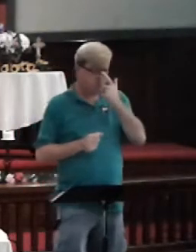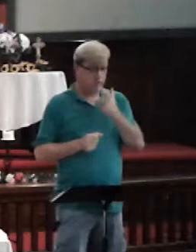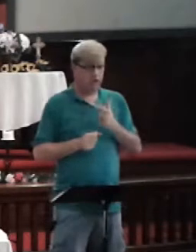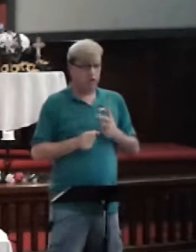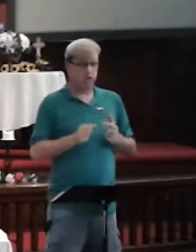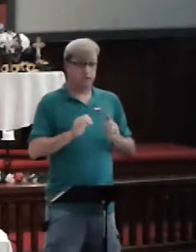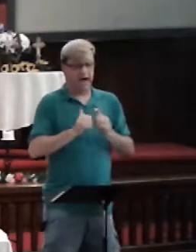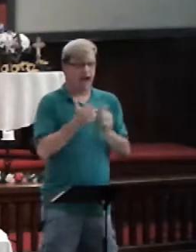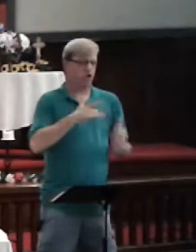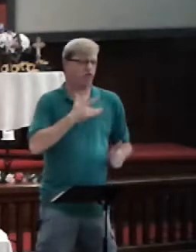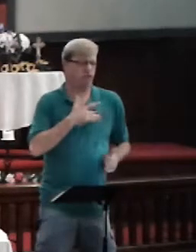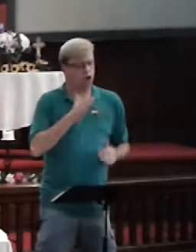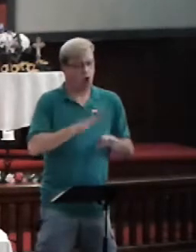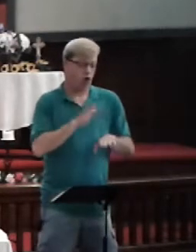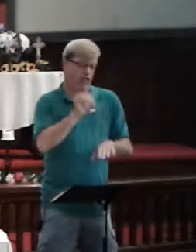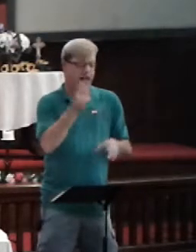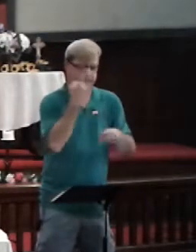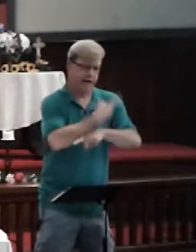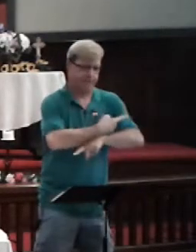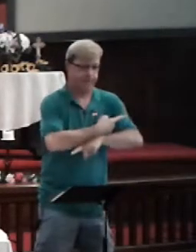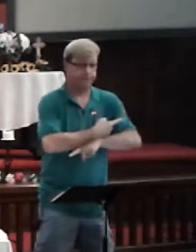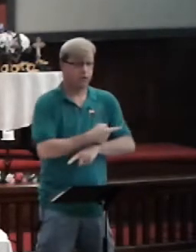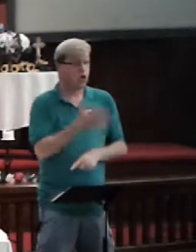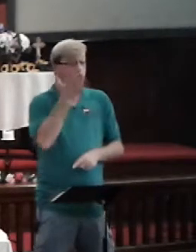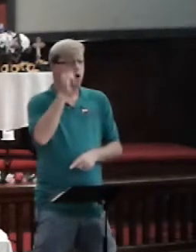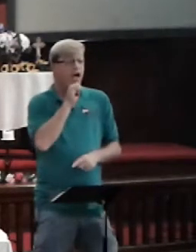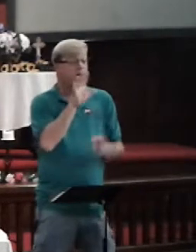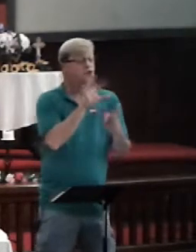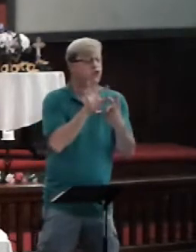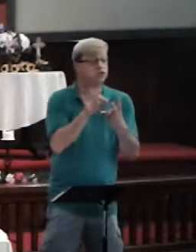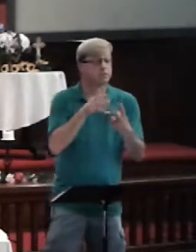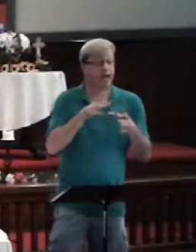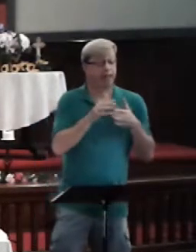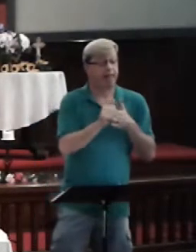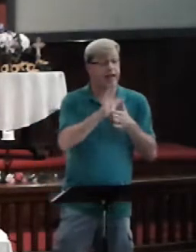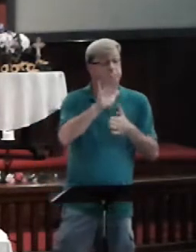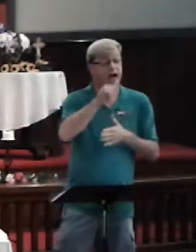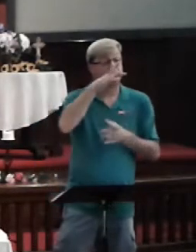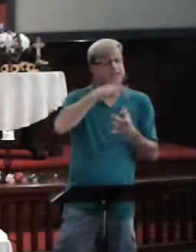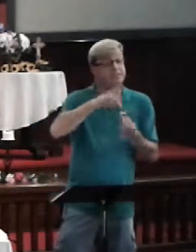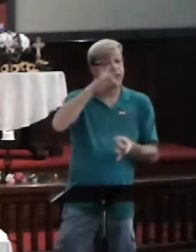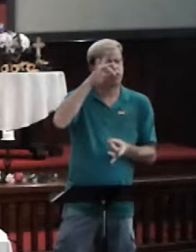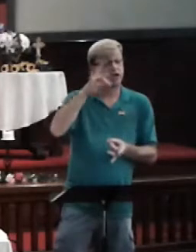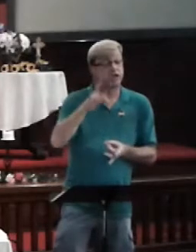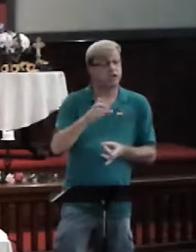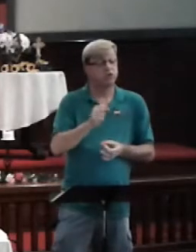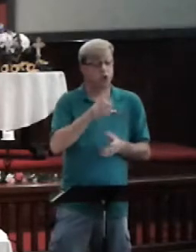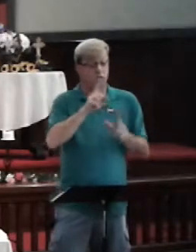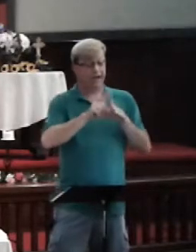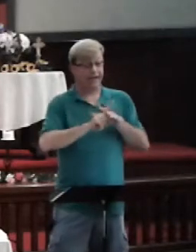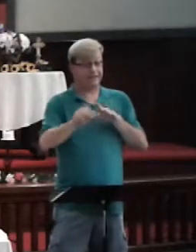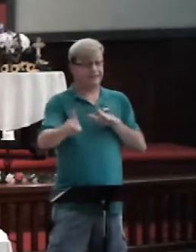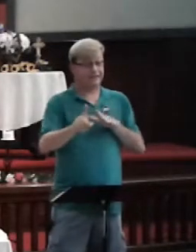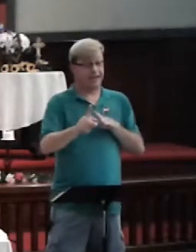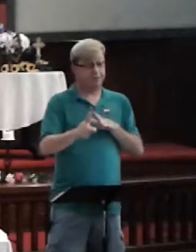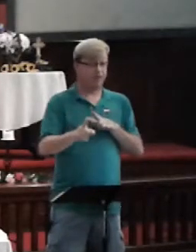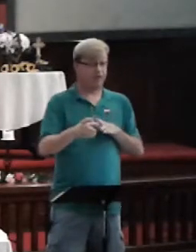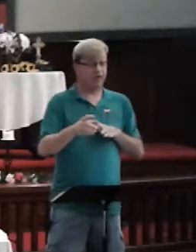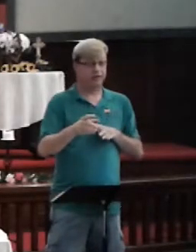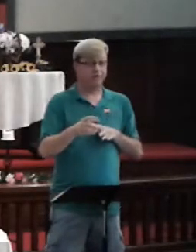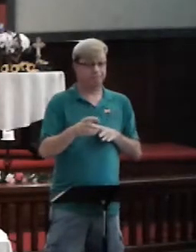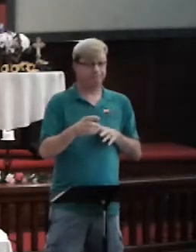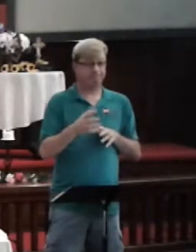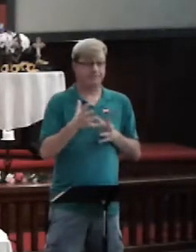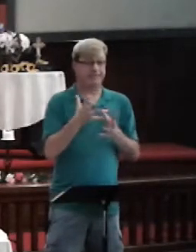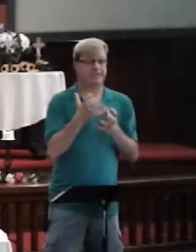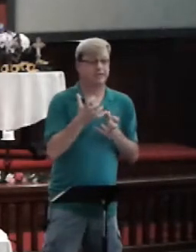you feel on any given day. Why don't you choose to be led by the Spirit and so escape the erratic compulsion of